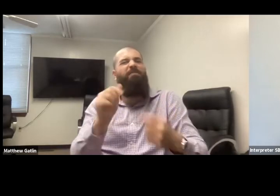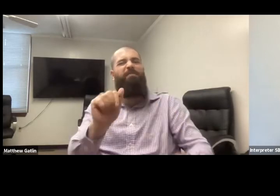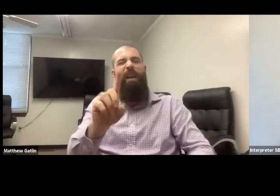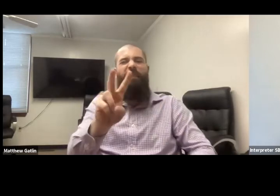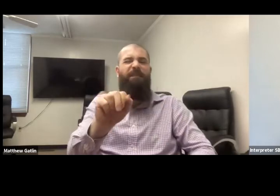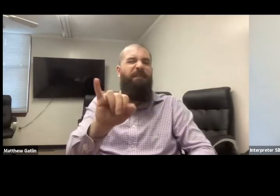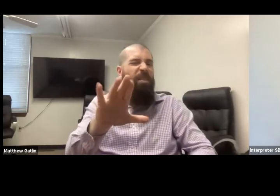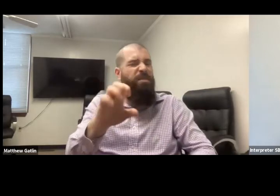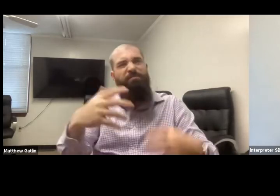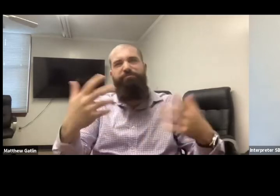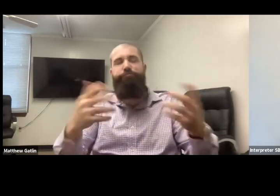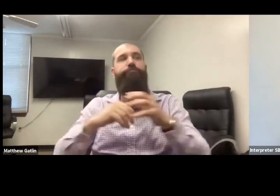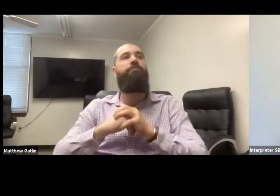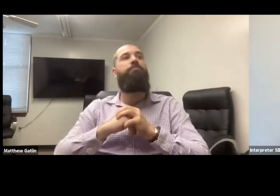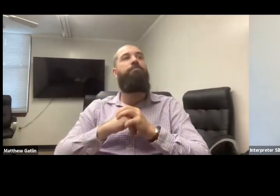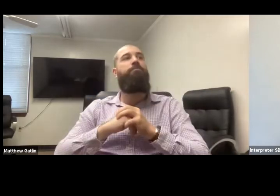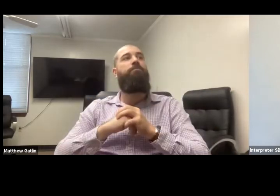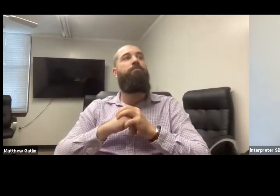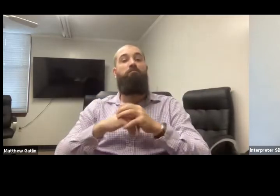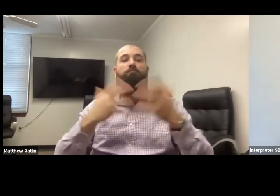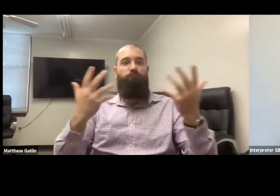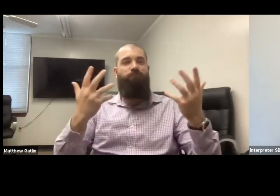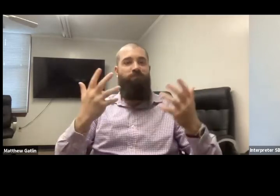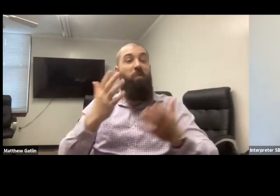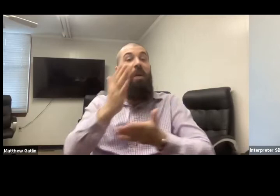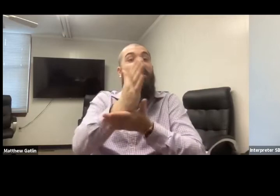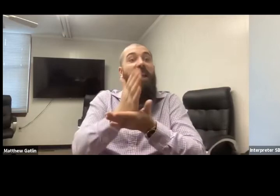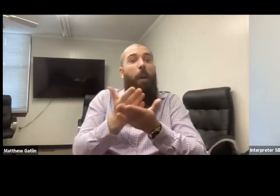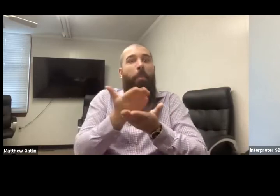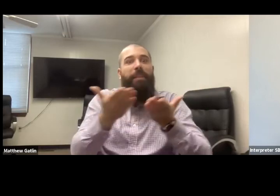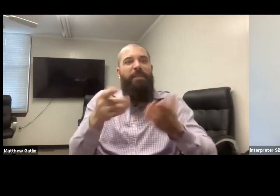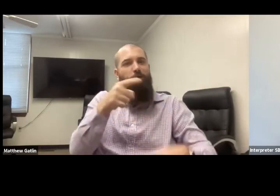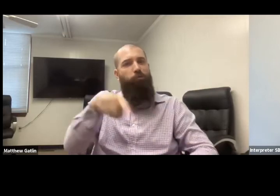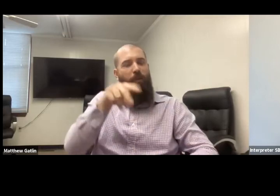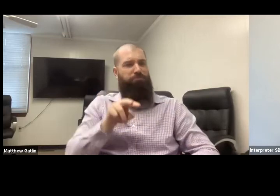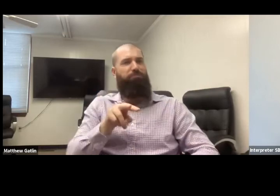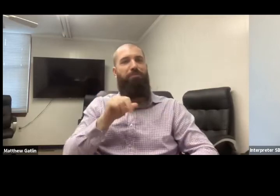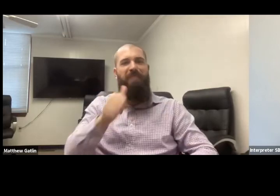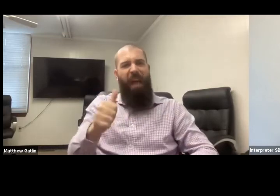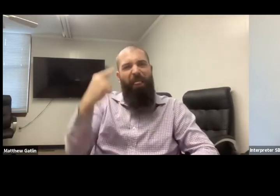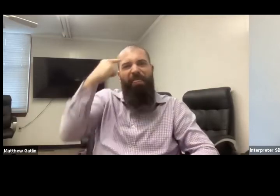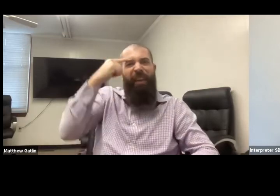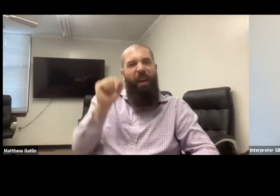For example, you know, what is advocacy? Like,